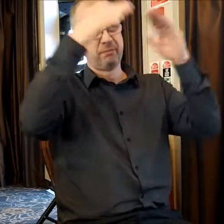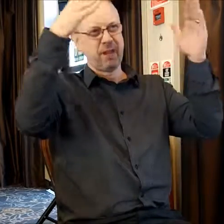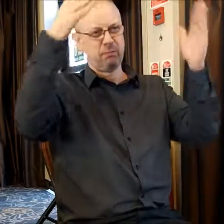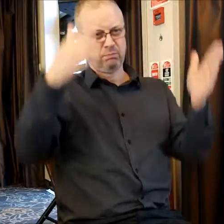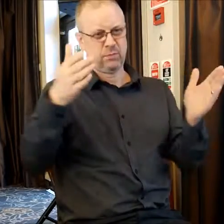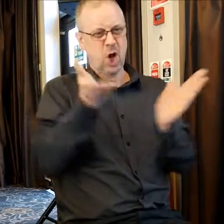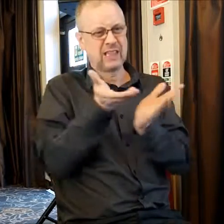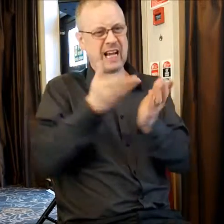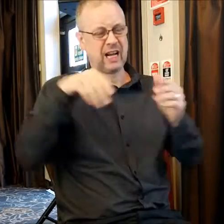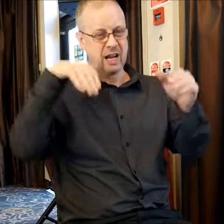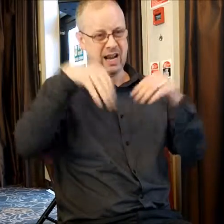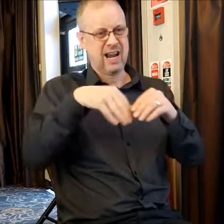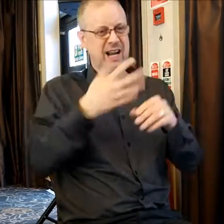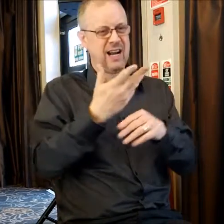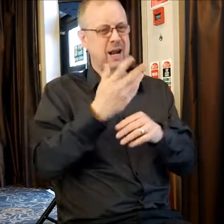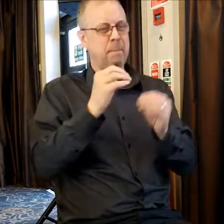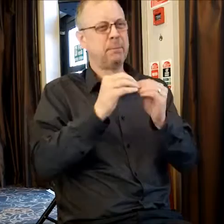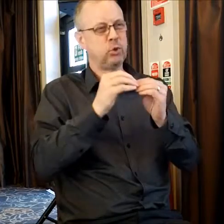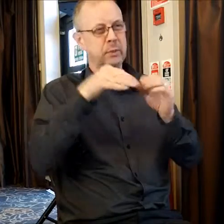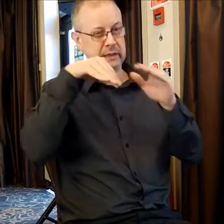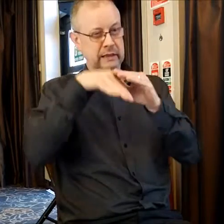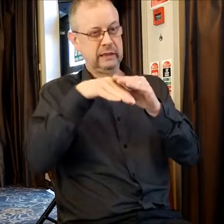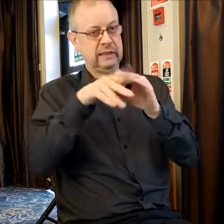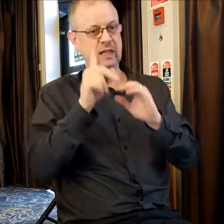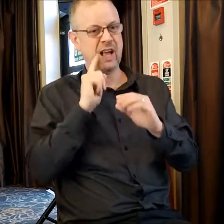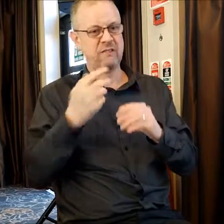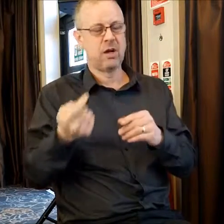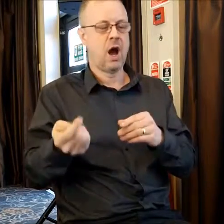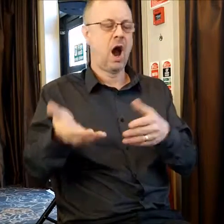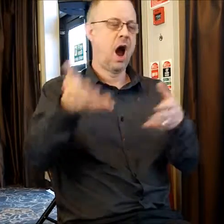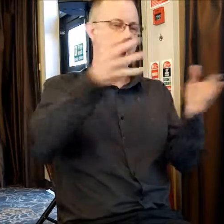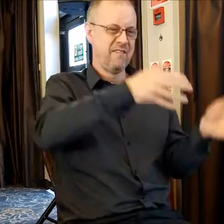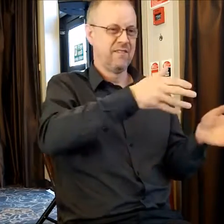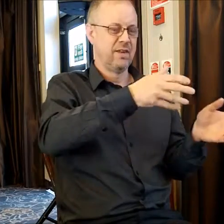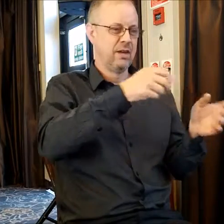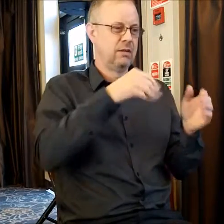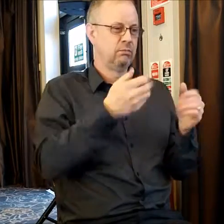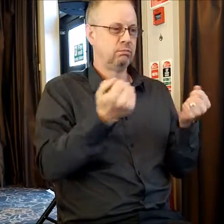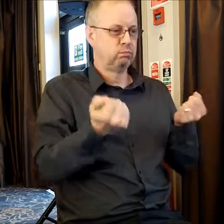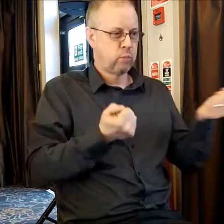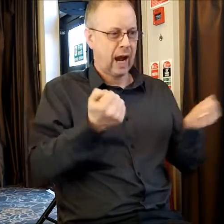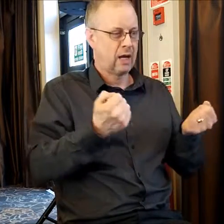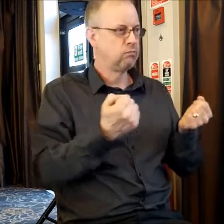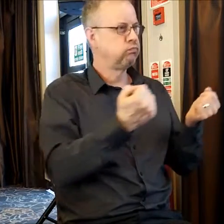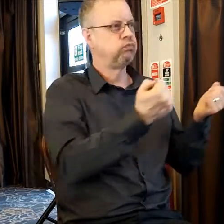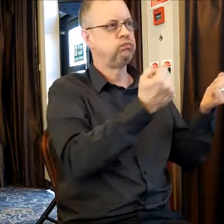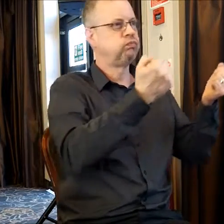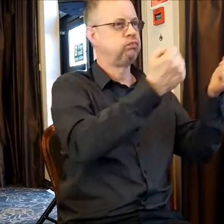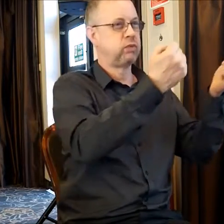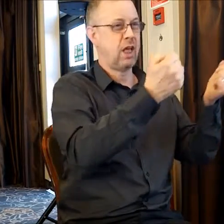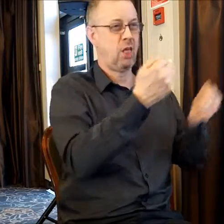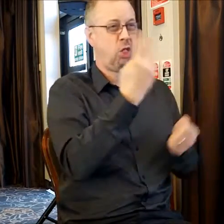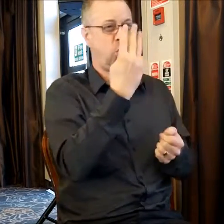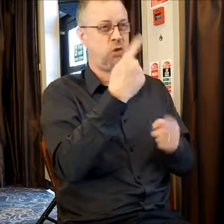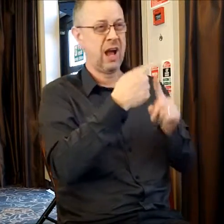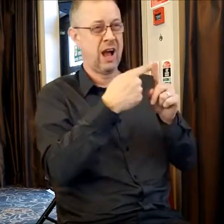by road, and further through Niamey. It took about 3.5 months to complete. It was quite a costly and